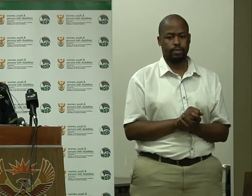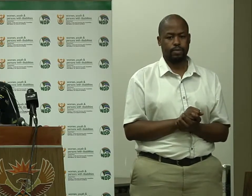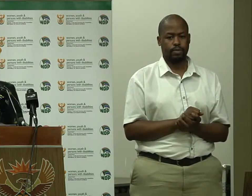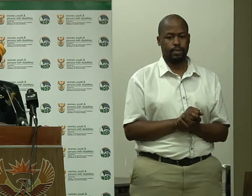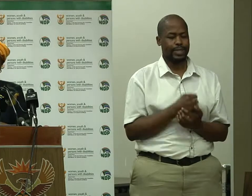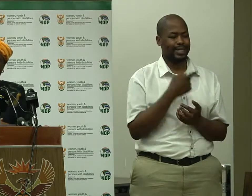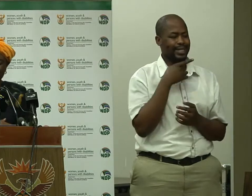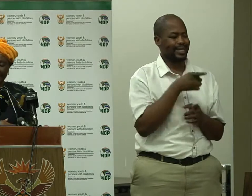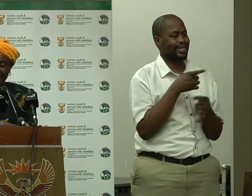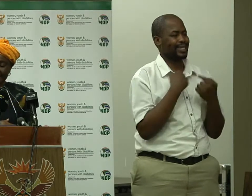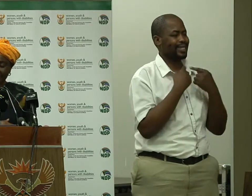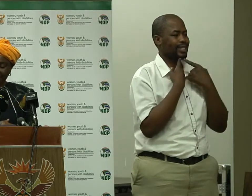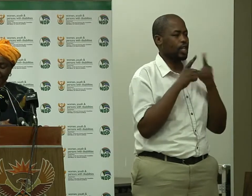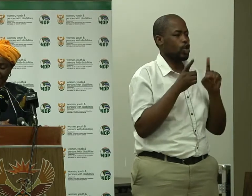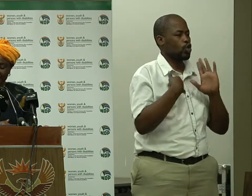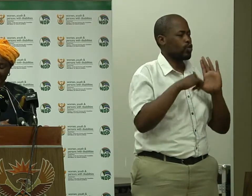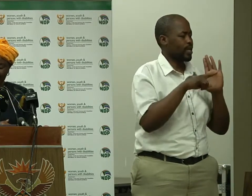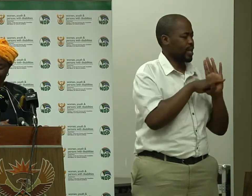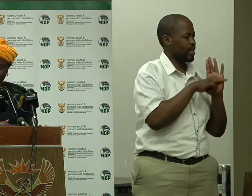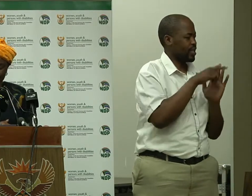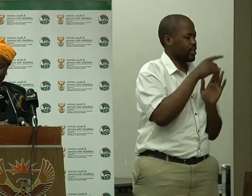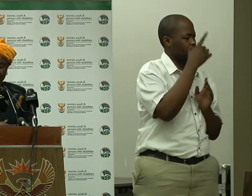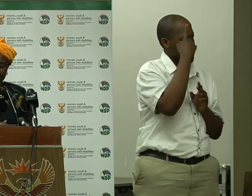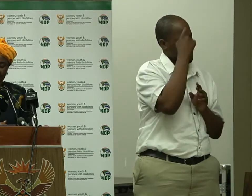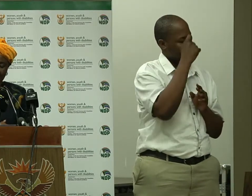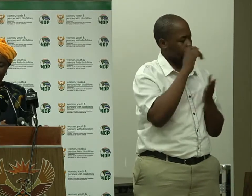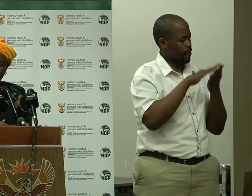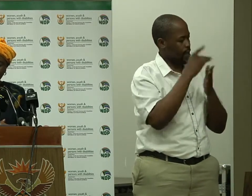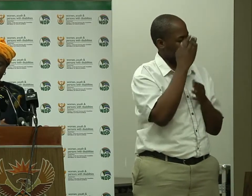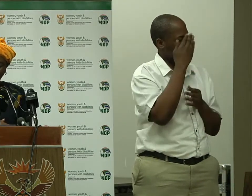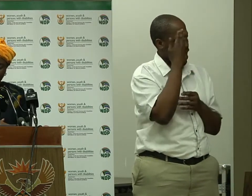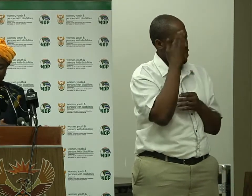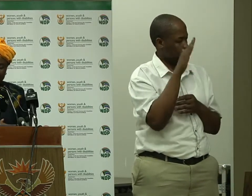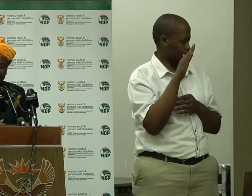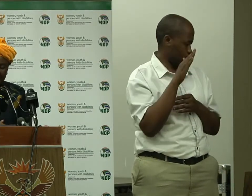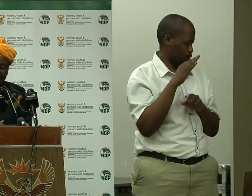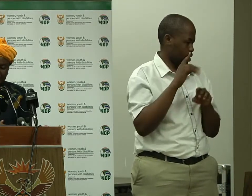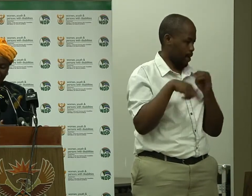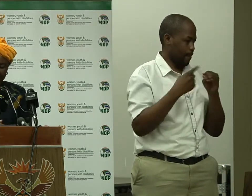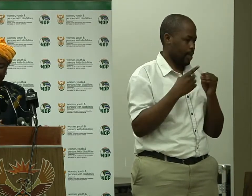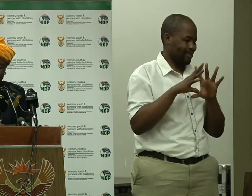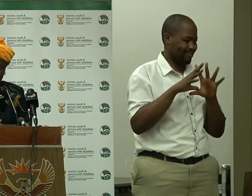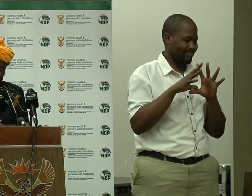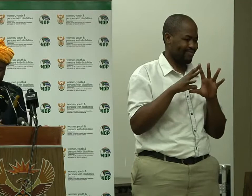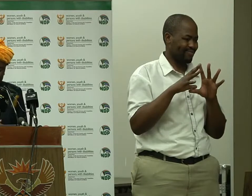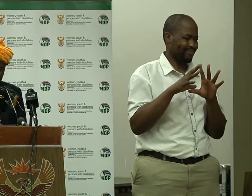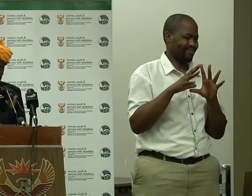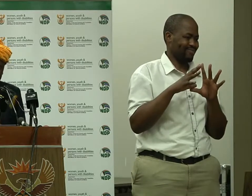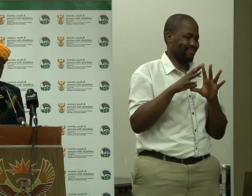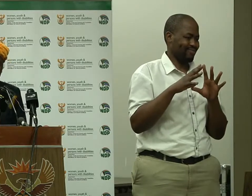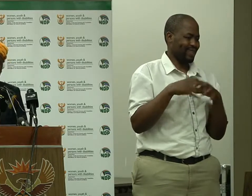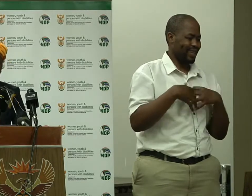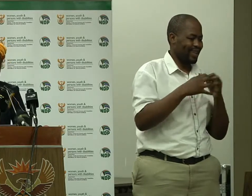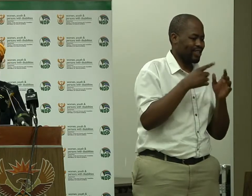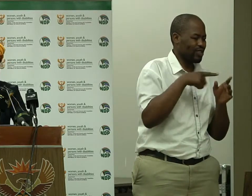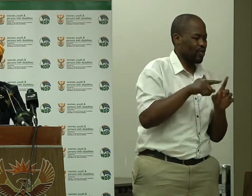the entrenched negative beliefs and attitudes about the causes of